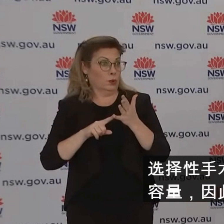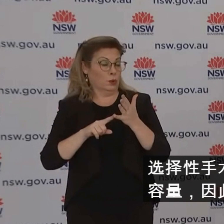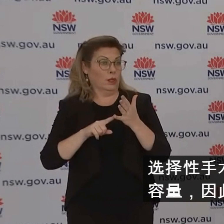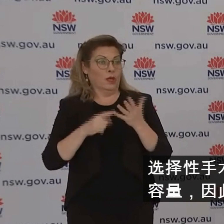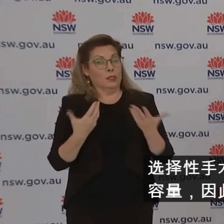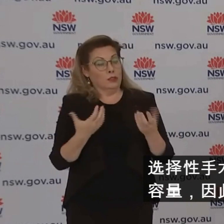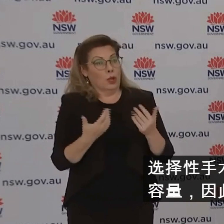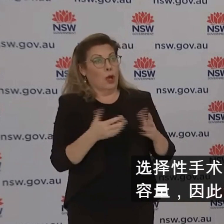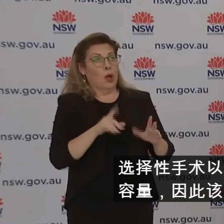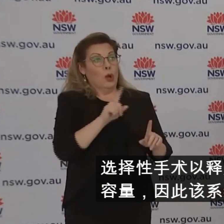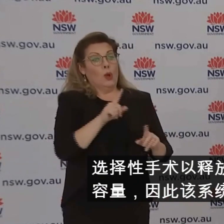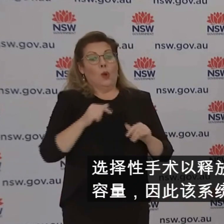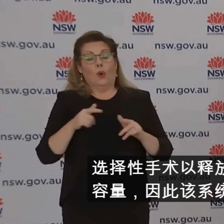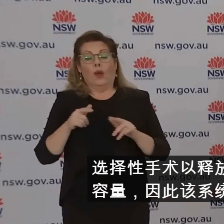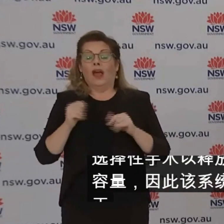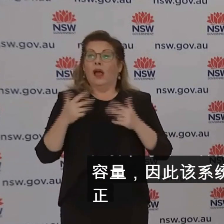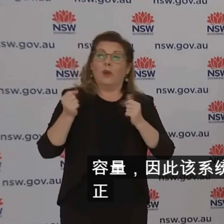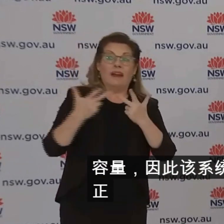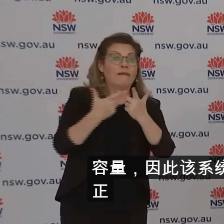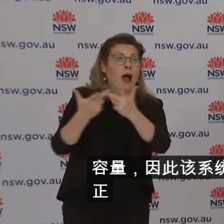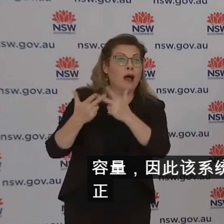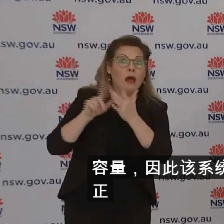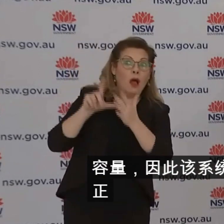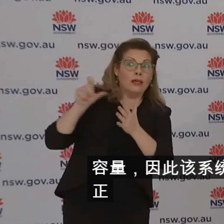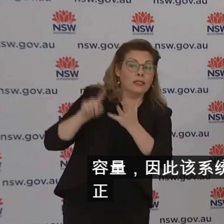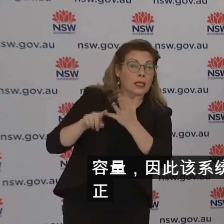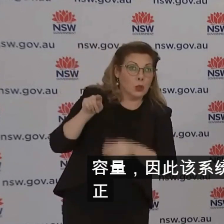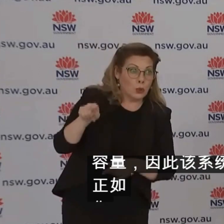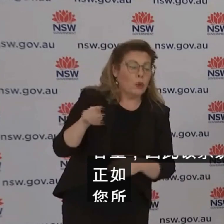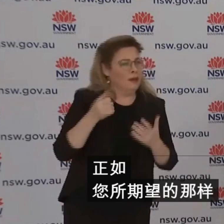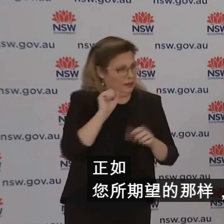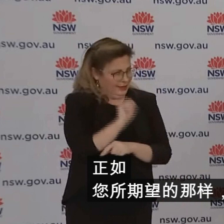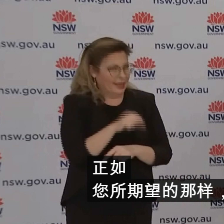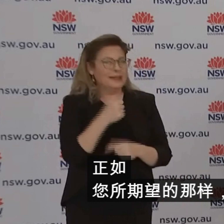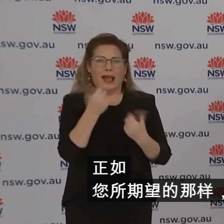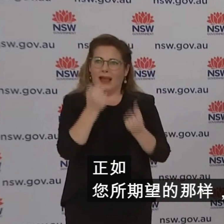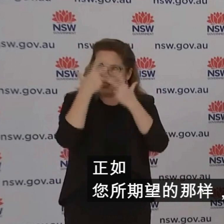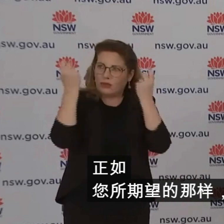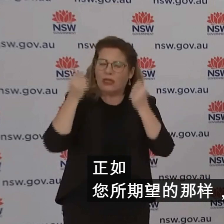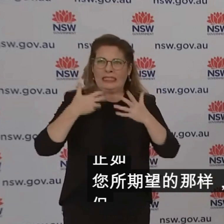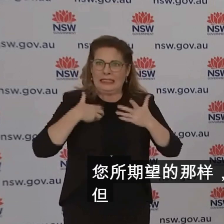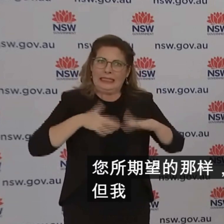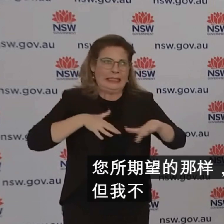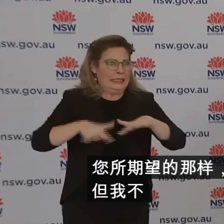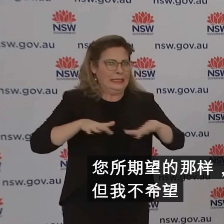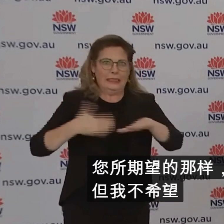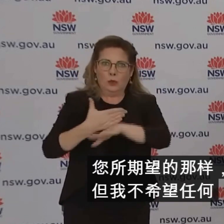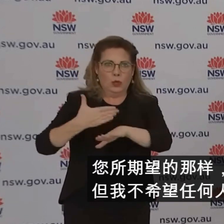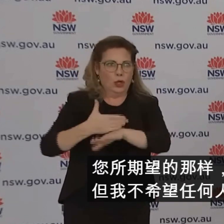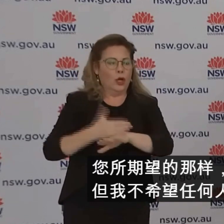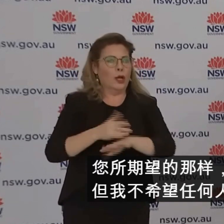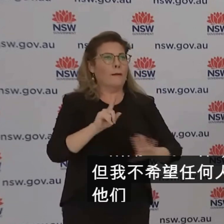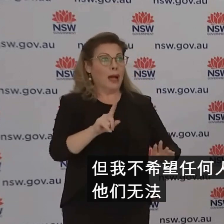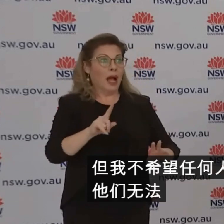that capacity. So the system is a large, vibrant one. Yes, it is under stress, as you'd expect it to be, but I don't want